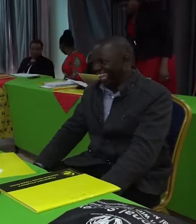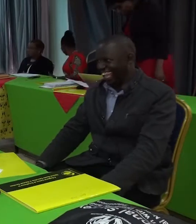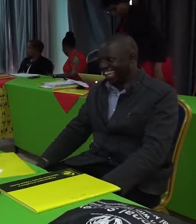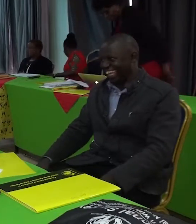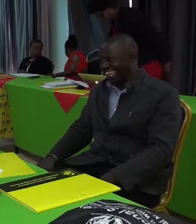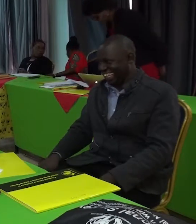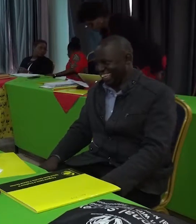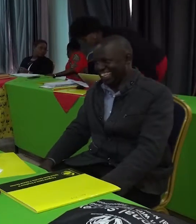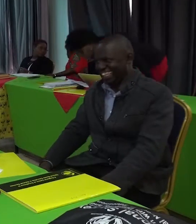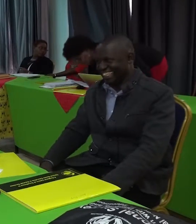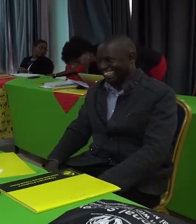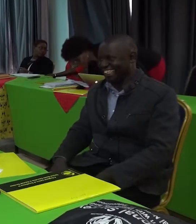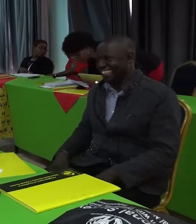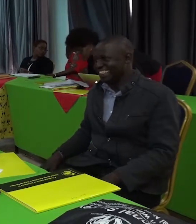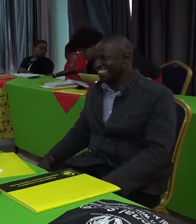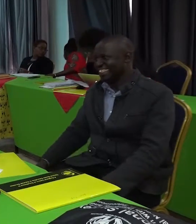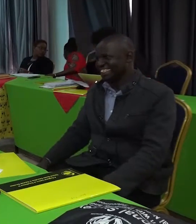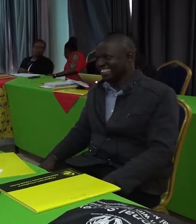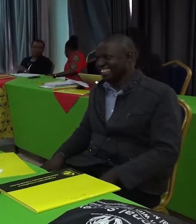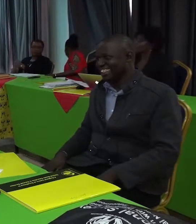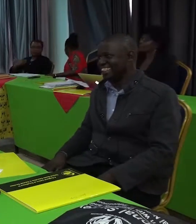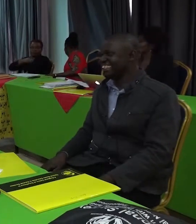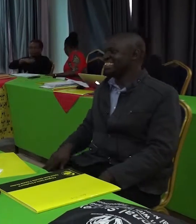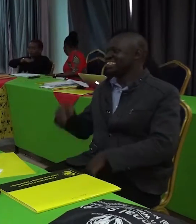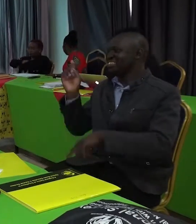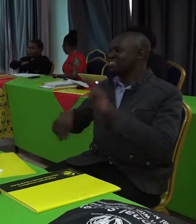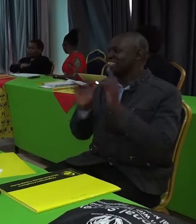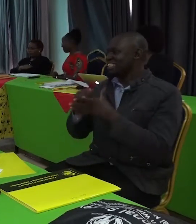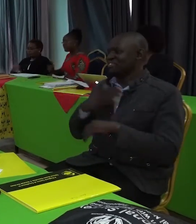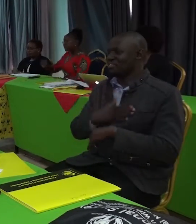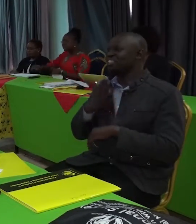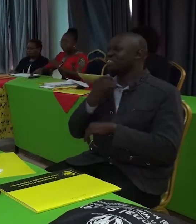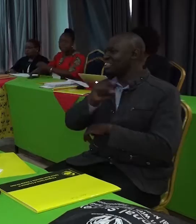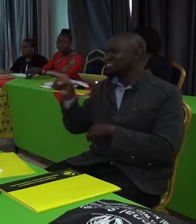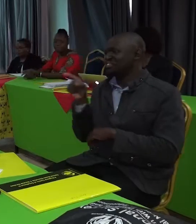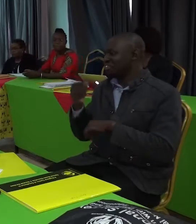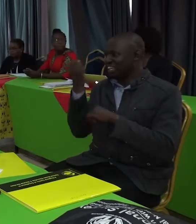run, please understand me. That's the situation I am in.